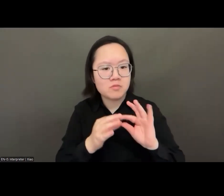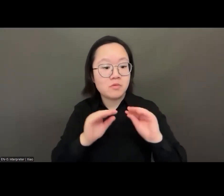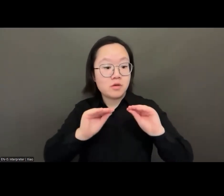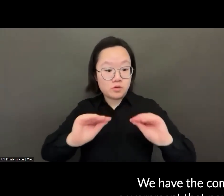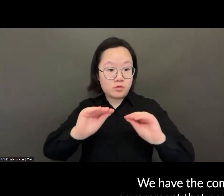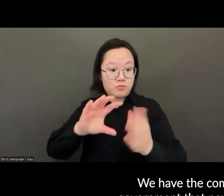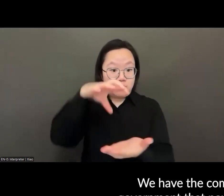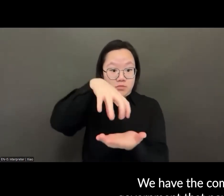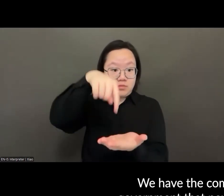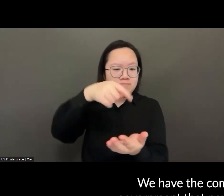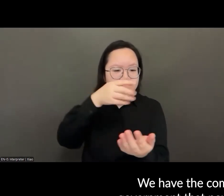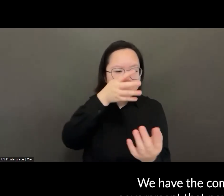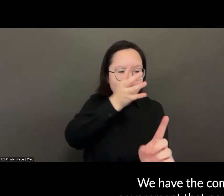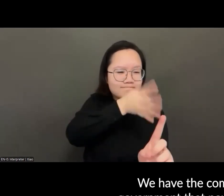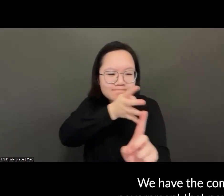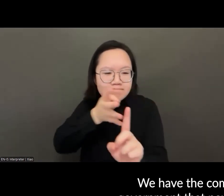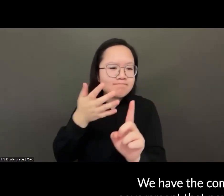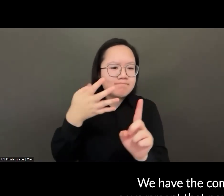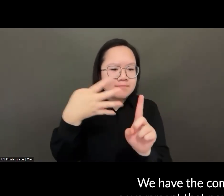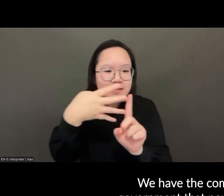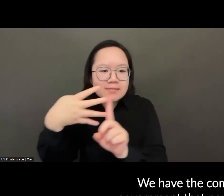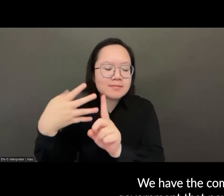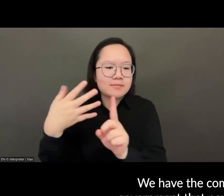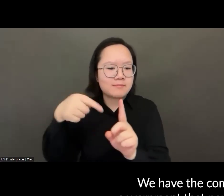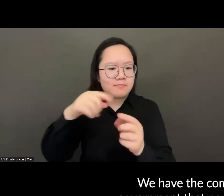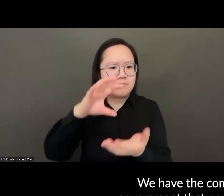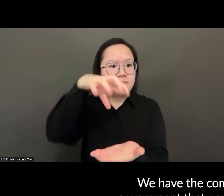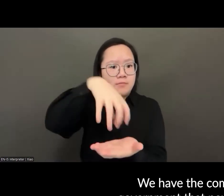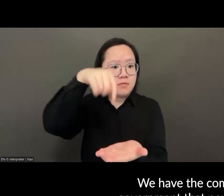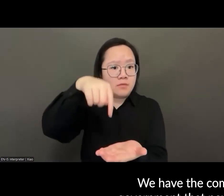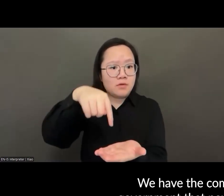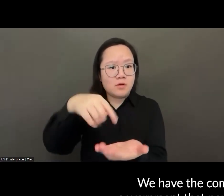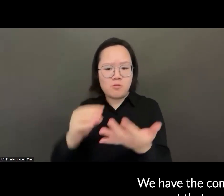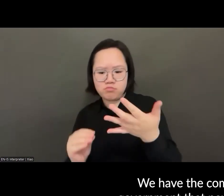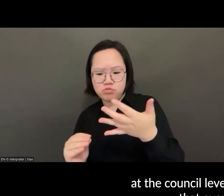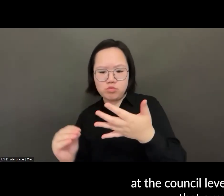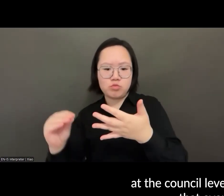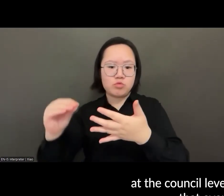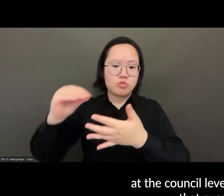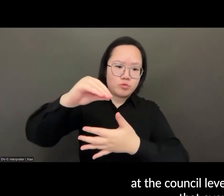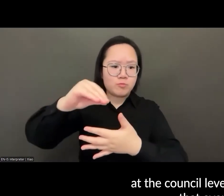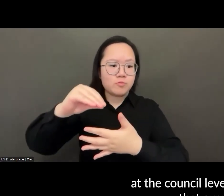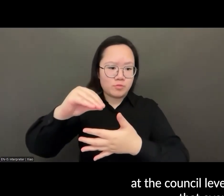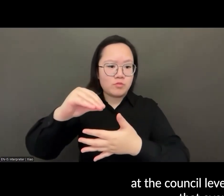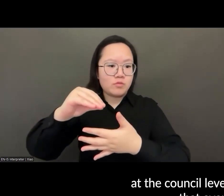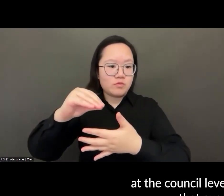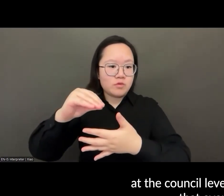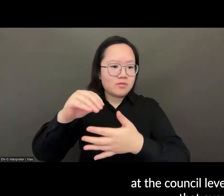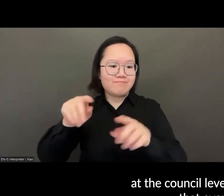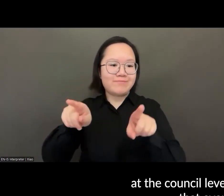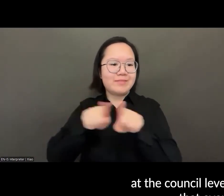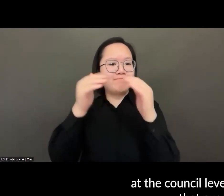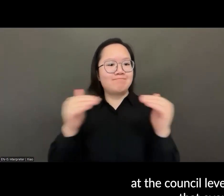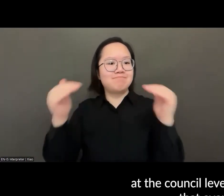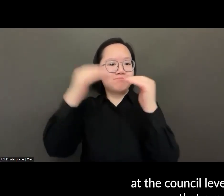centers, we have the commitment from the government that now will be decentralized at the council level, in